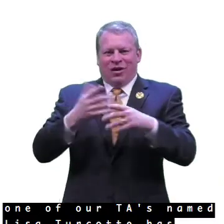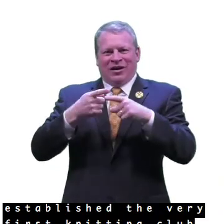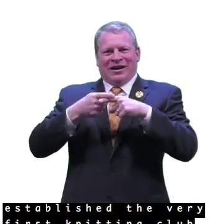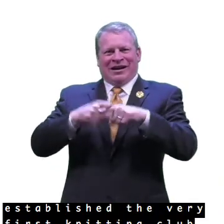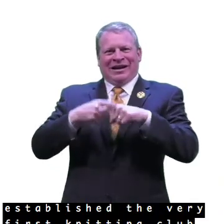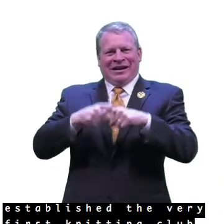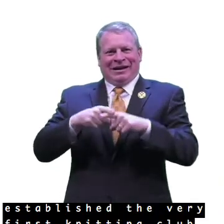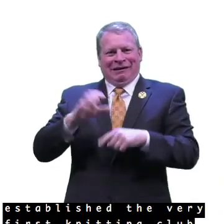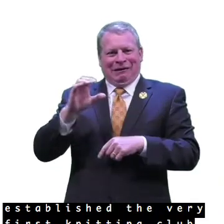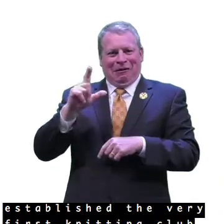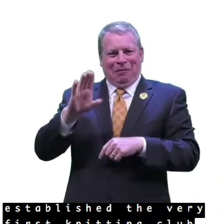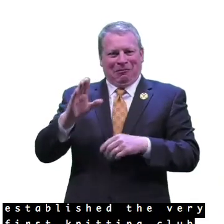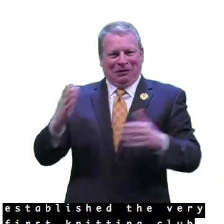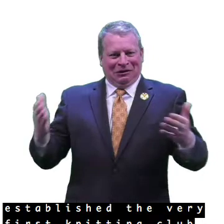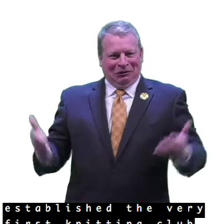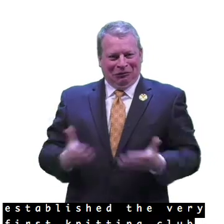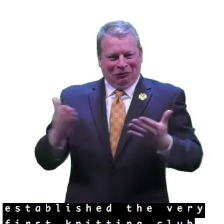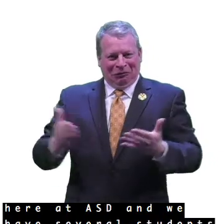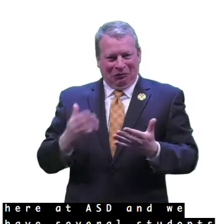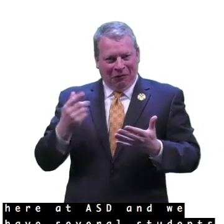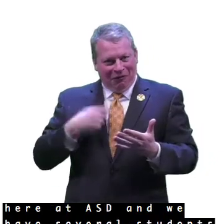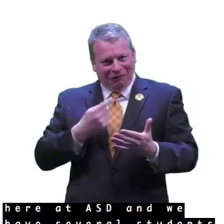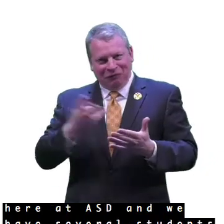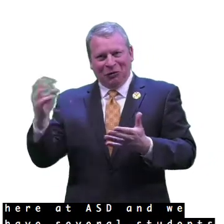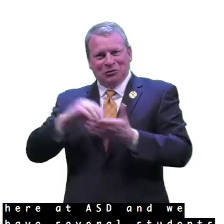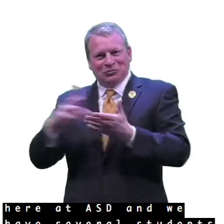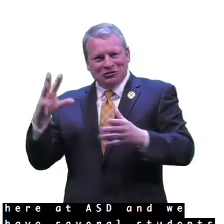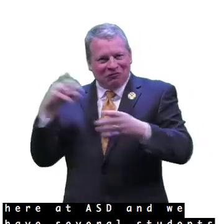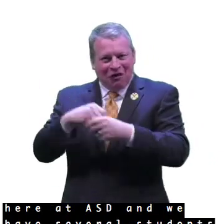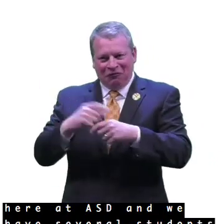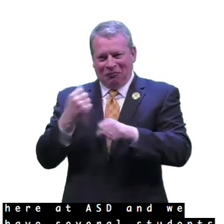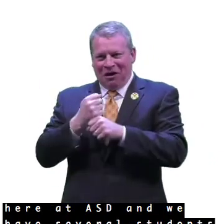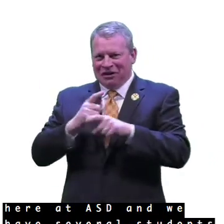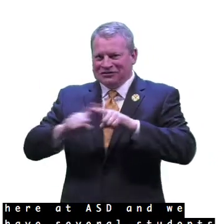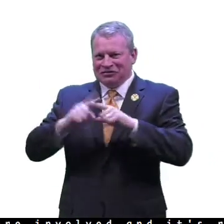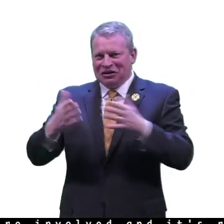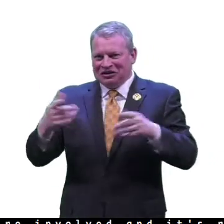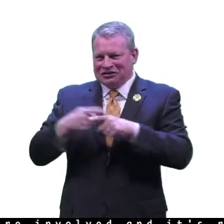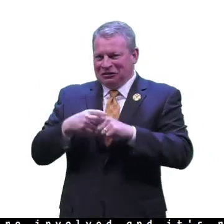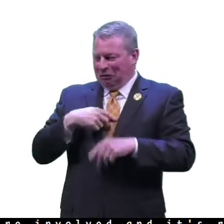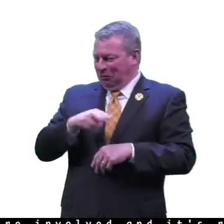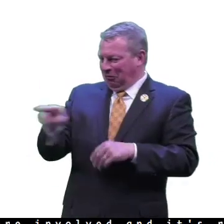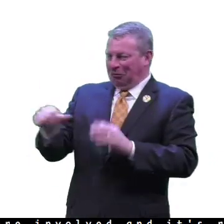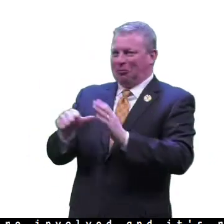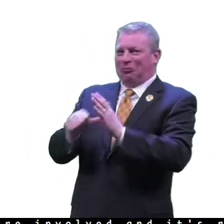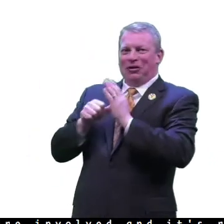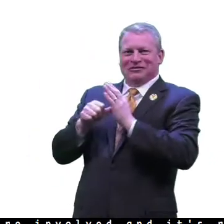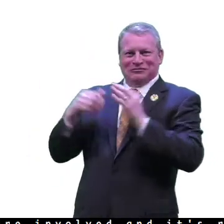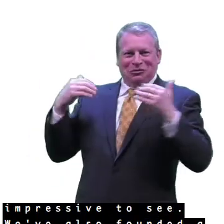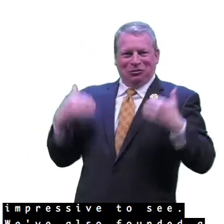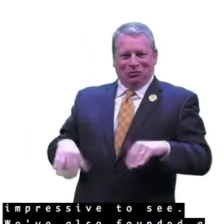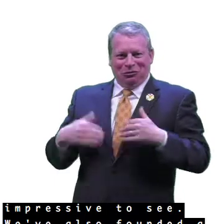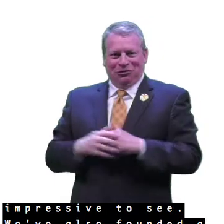has established the very first knitting club here at ASD, and we have several students who are involved, and it's really impressive to